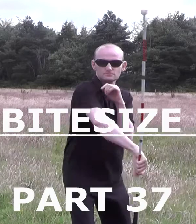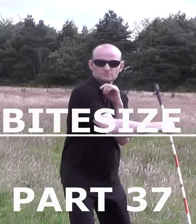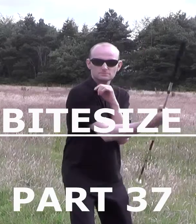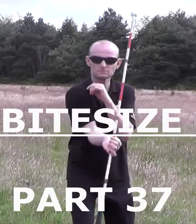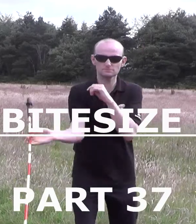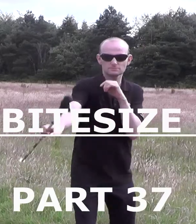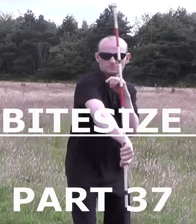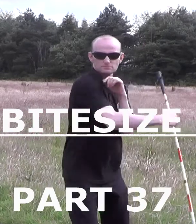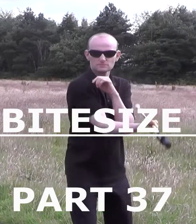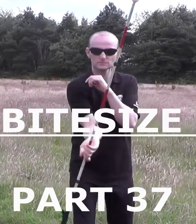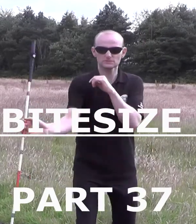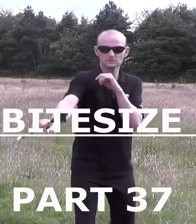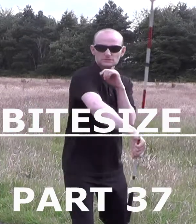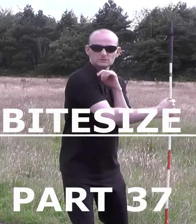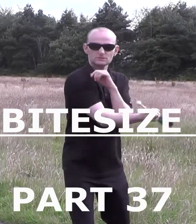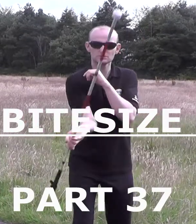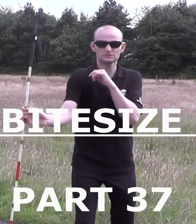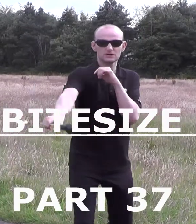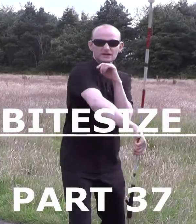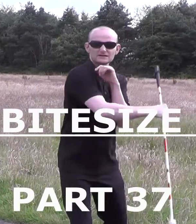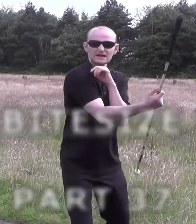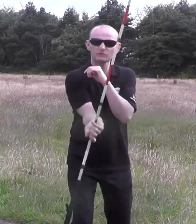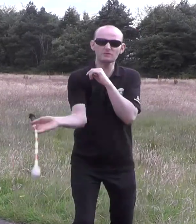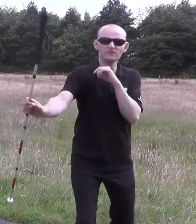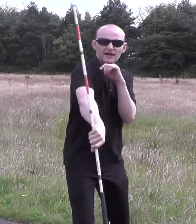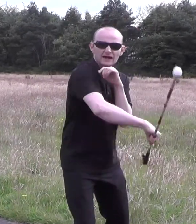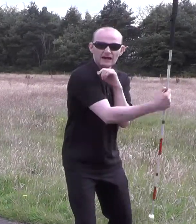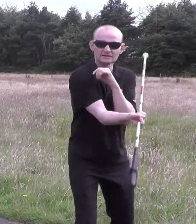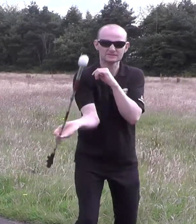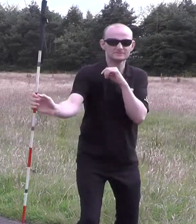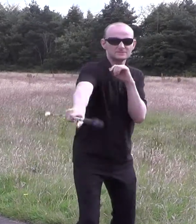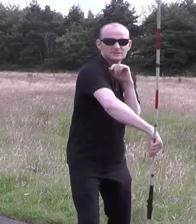David's Bitesize Fitness, Part 37.